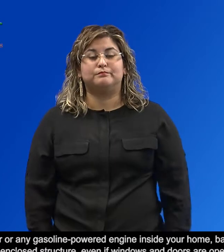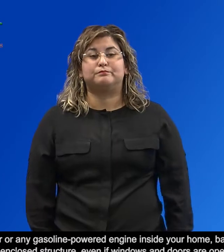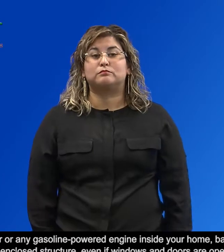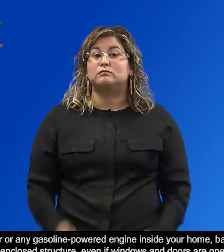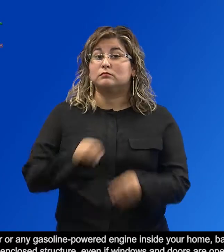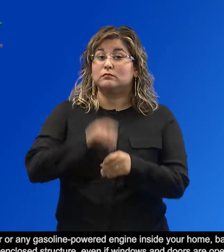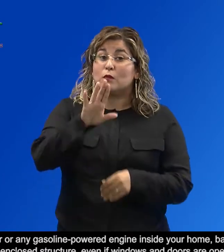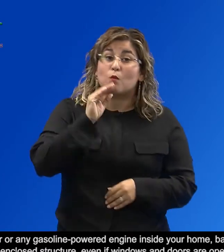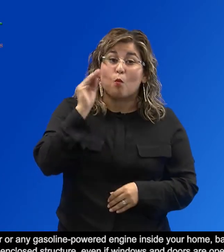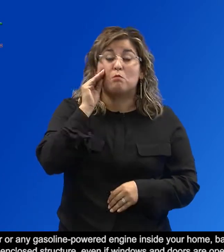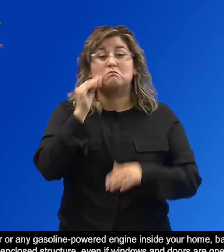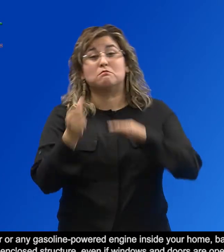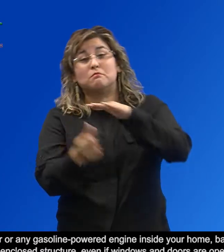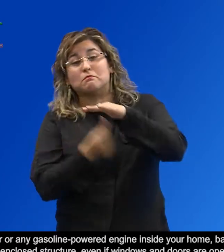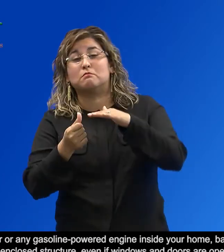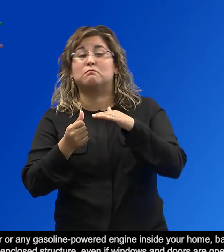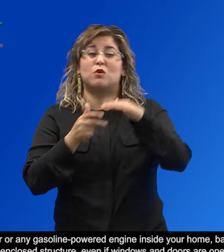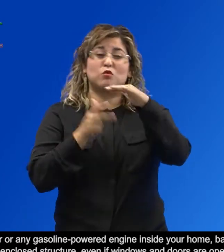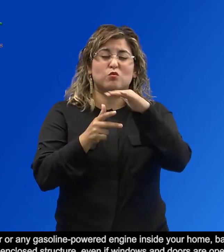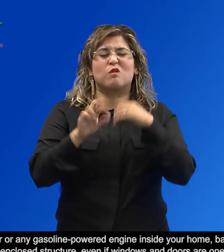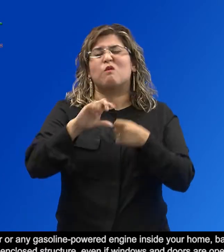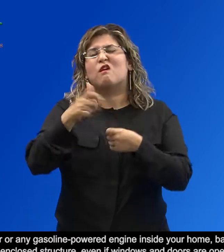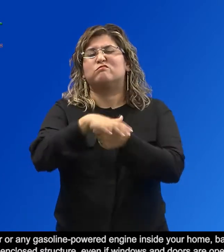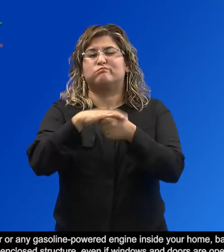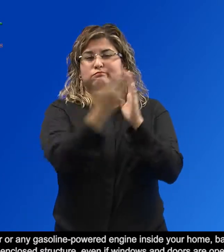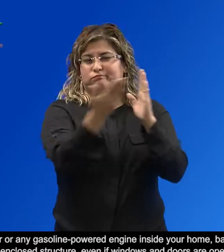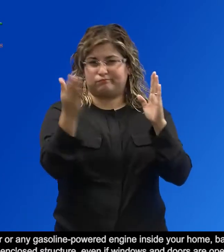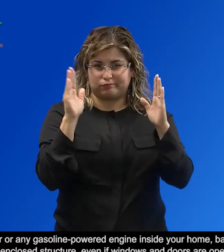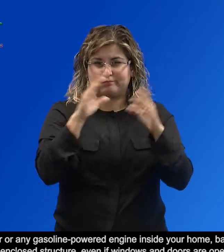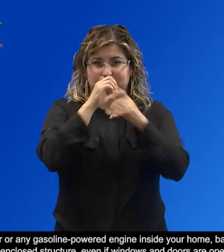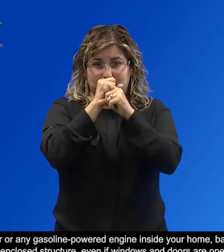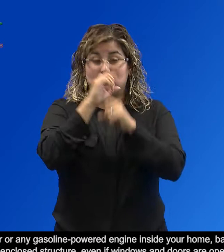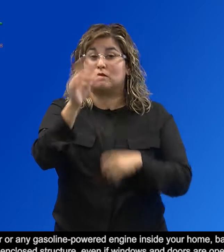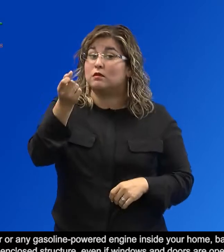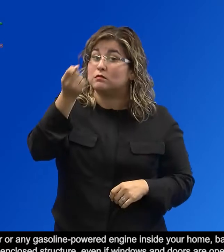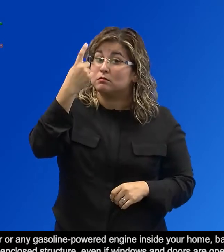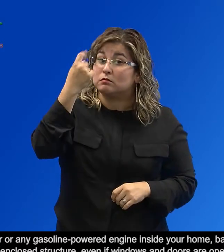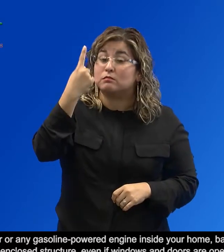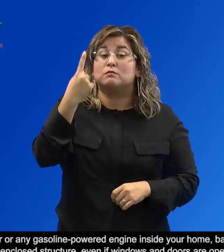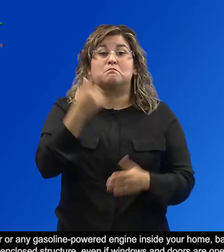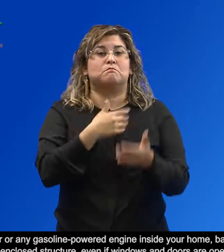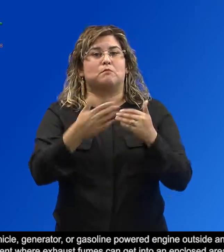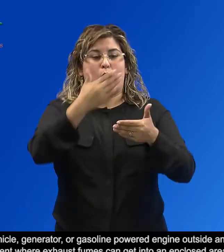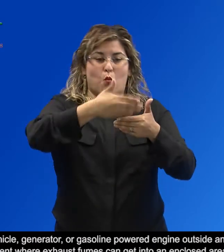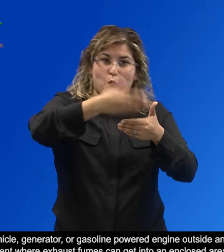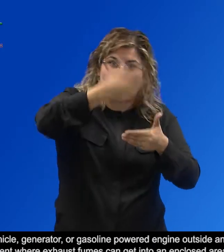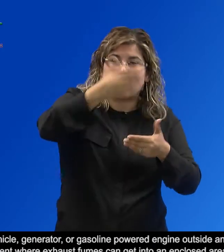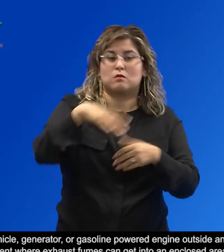garage, or other enclosed structure, even if windows and doors are open. Never run a motor